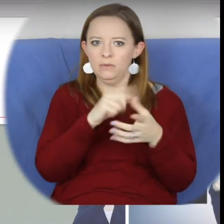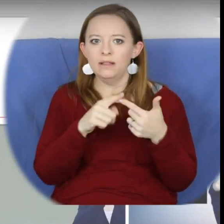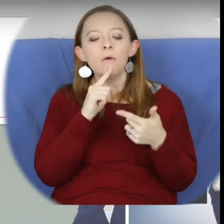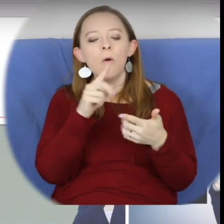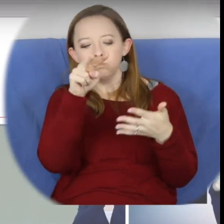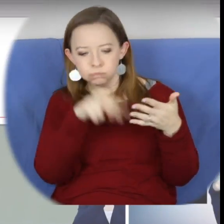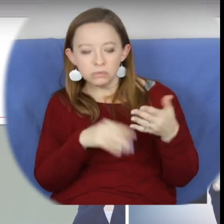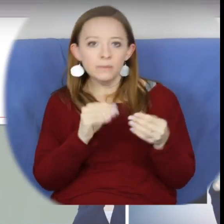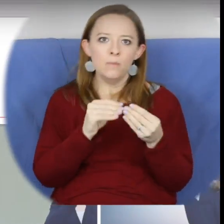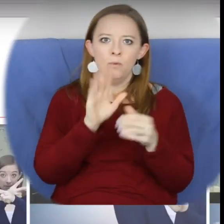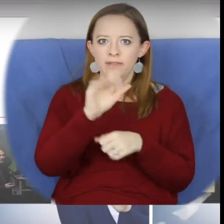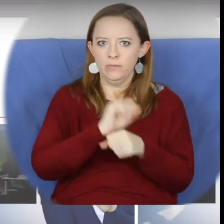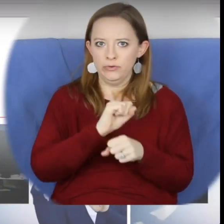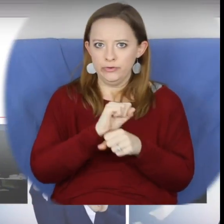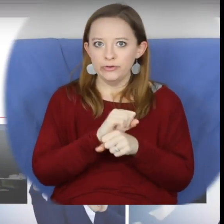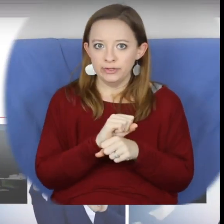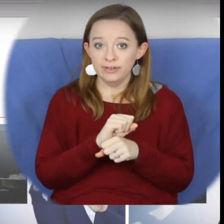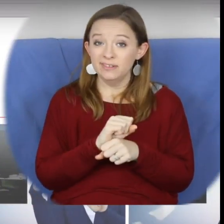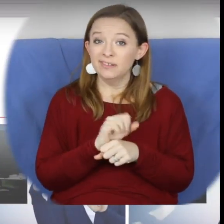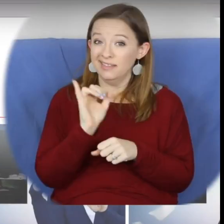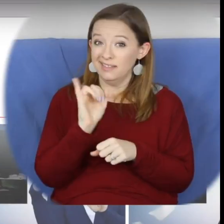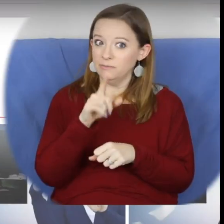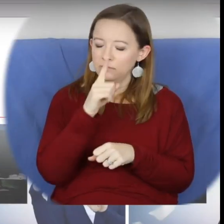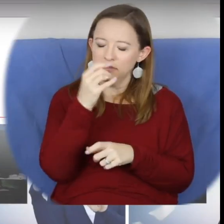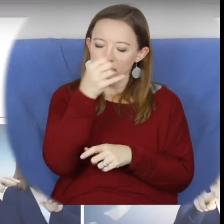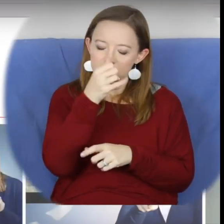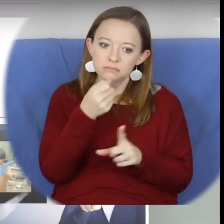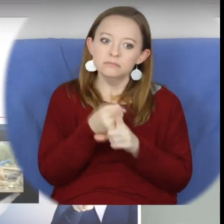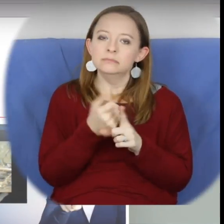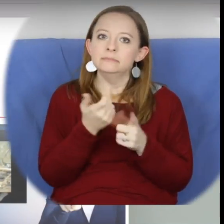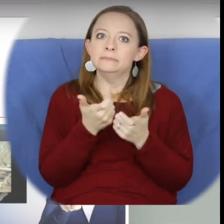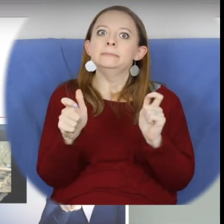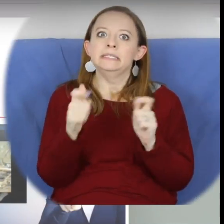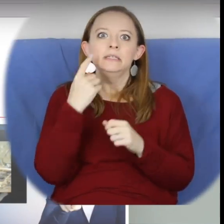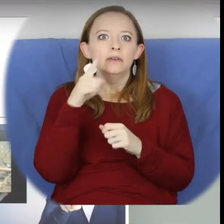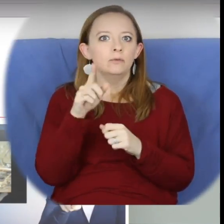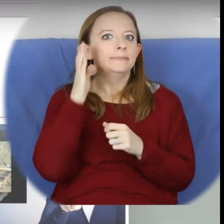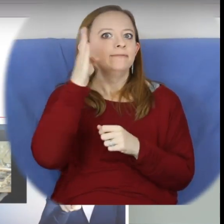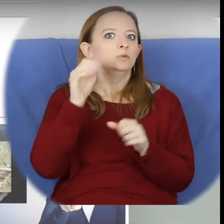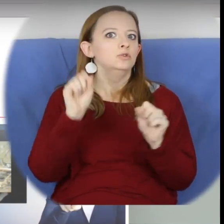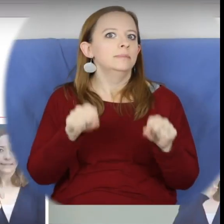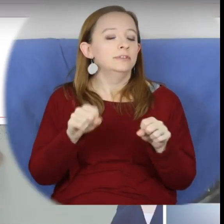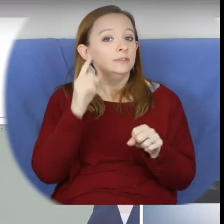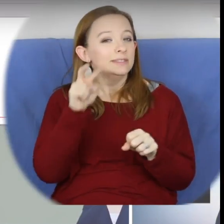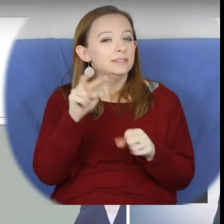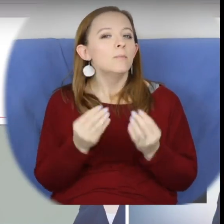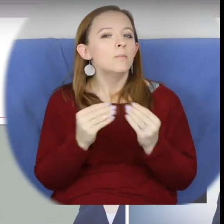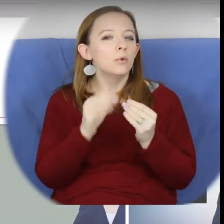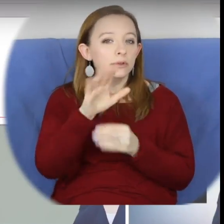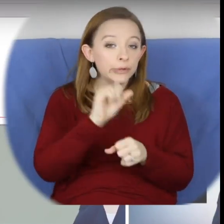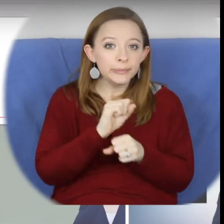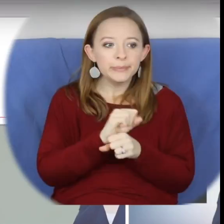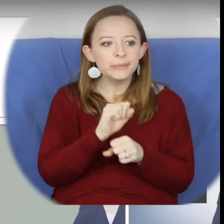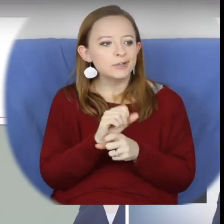something to say and you make an e-portfolio for your work, that really stands out to other